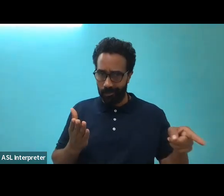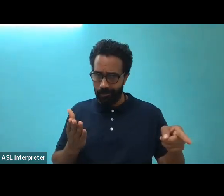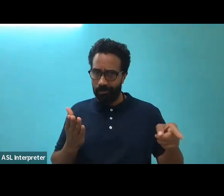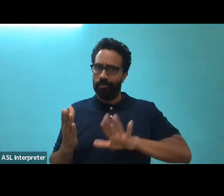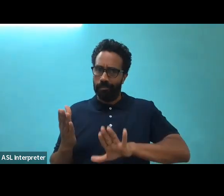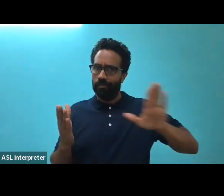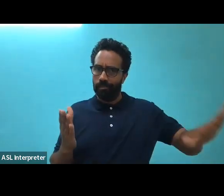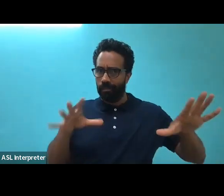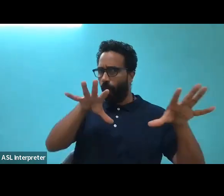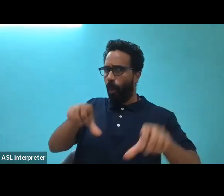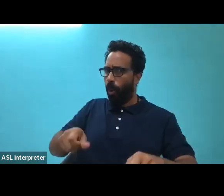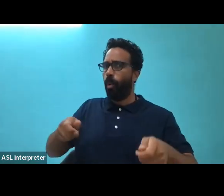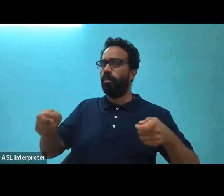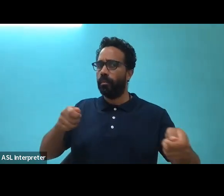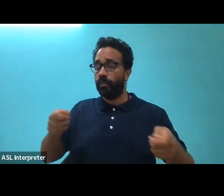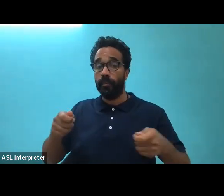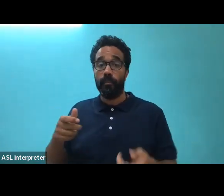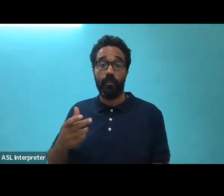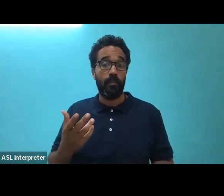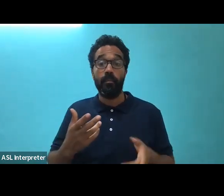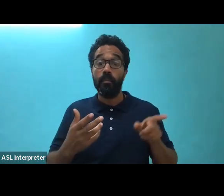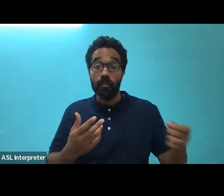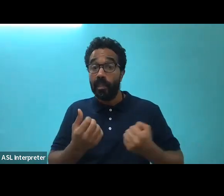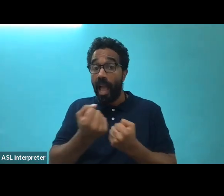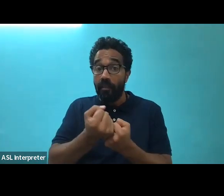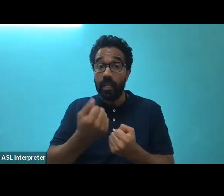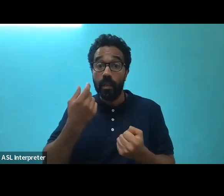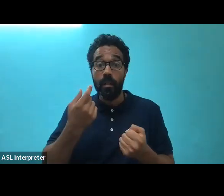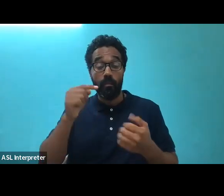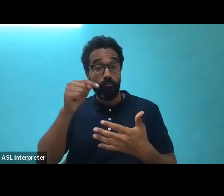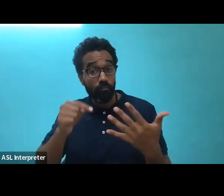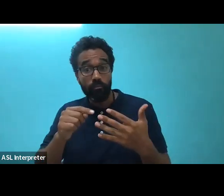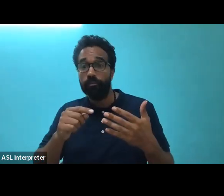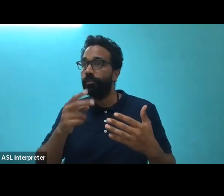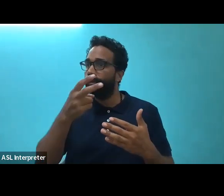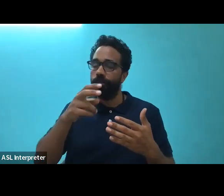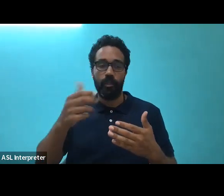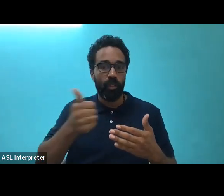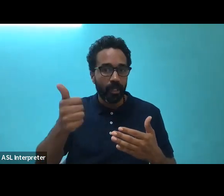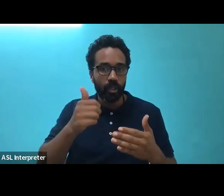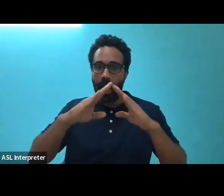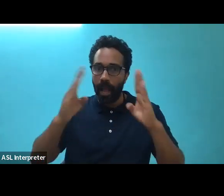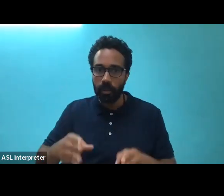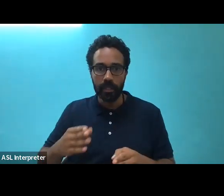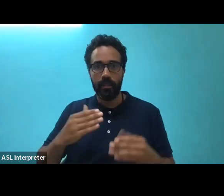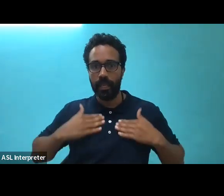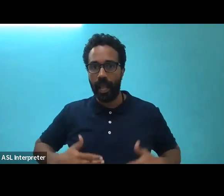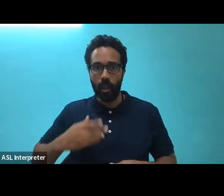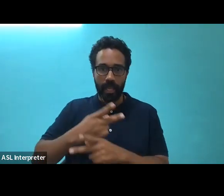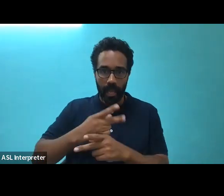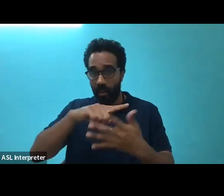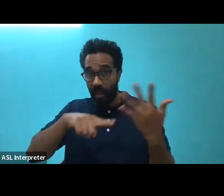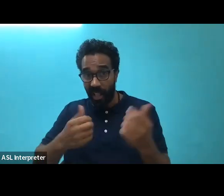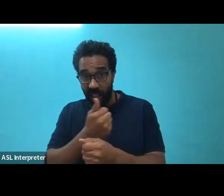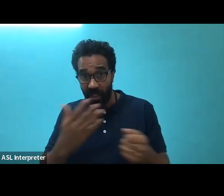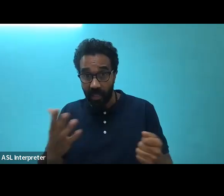for change, whether it be transportation, housing, healthcare, you name it. I couldn't have